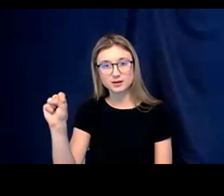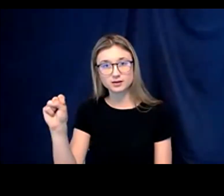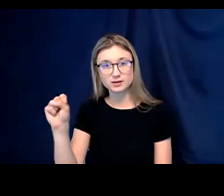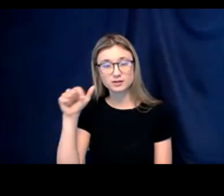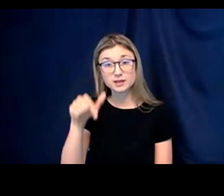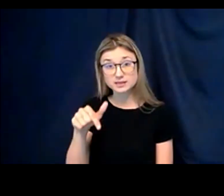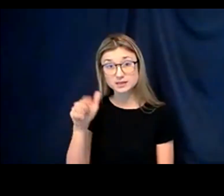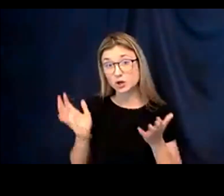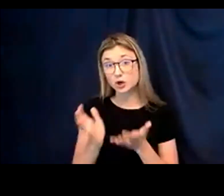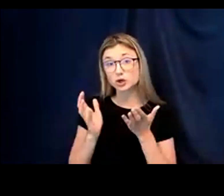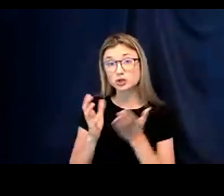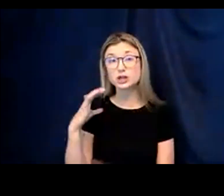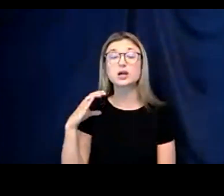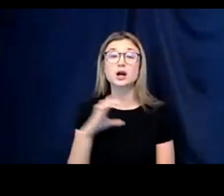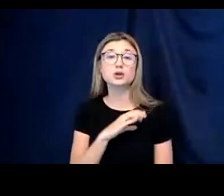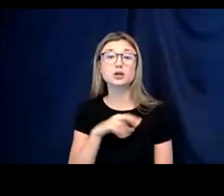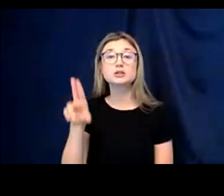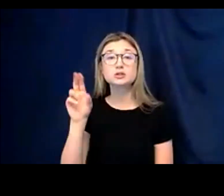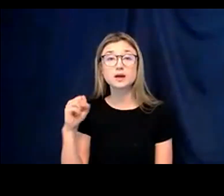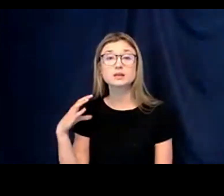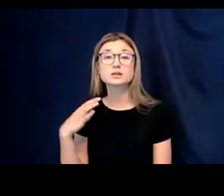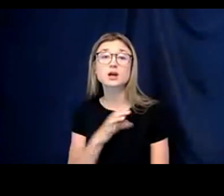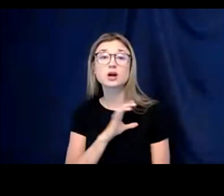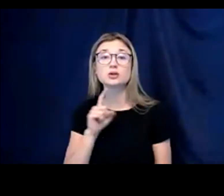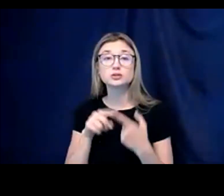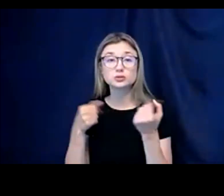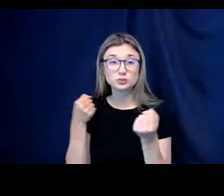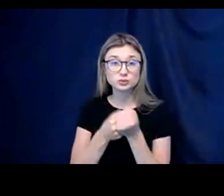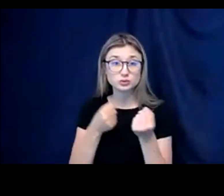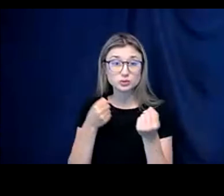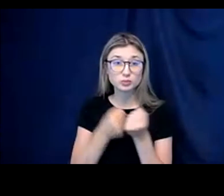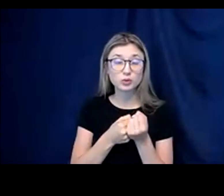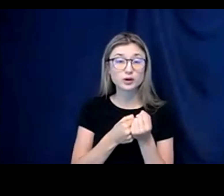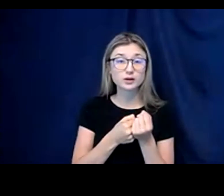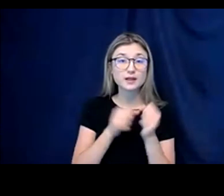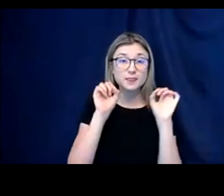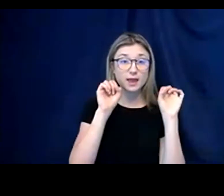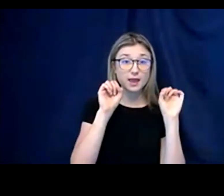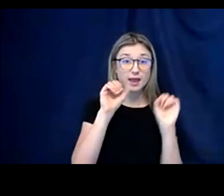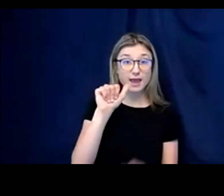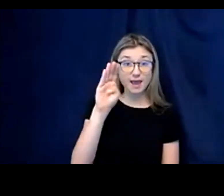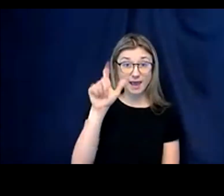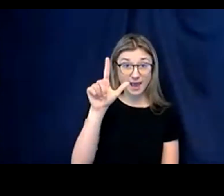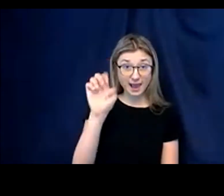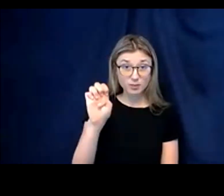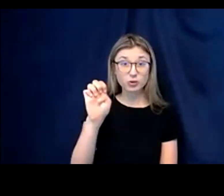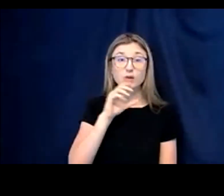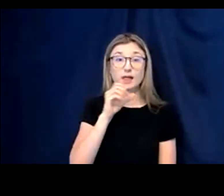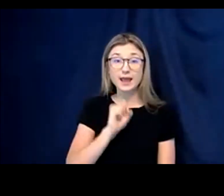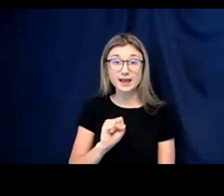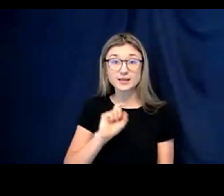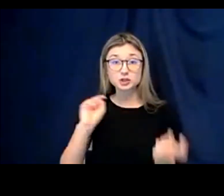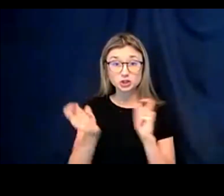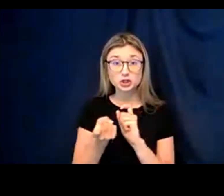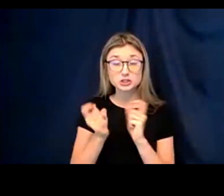urging Congress, the United States Congress, to support the Able Age Adjustment Act. And Sharon Hennessy,